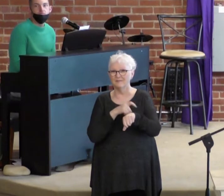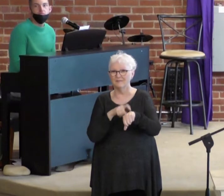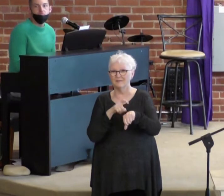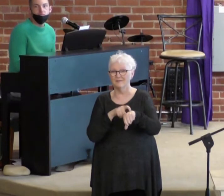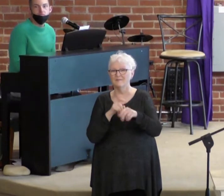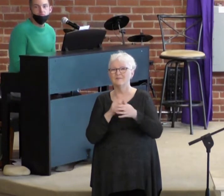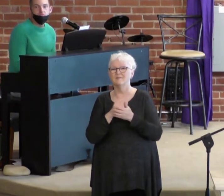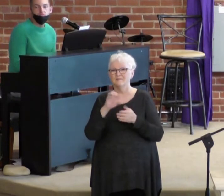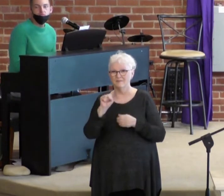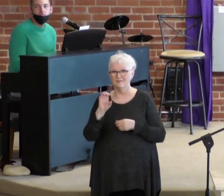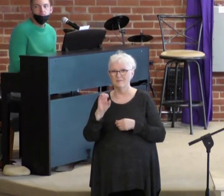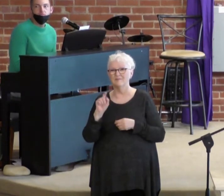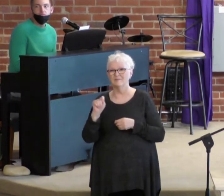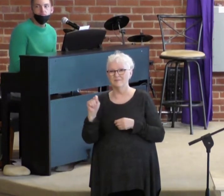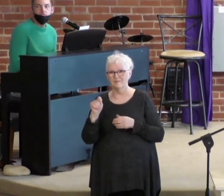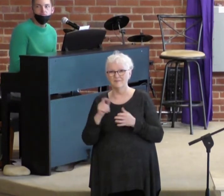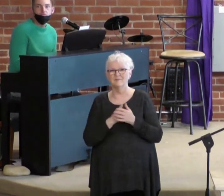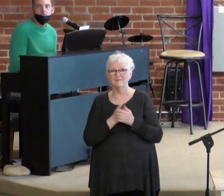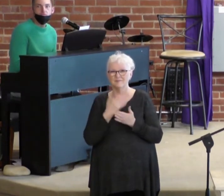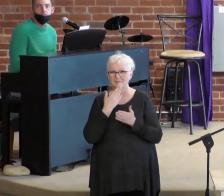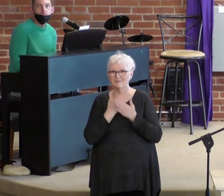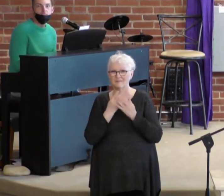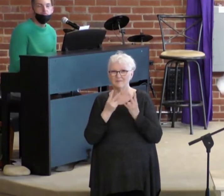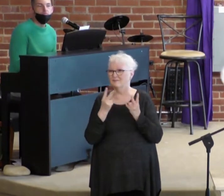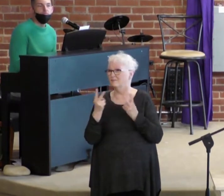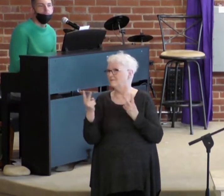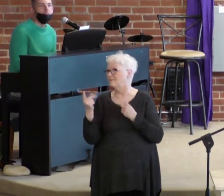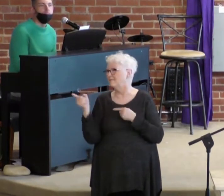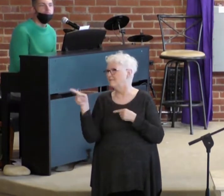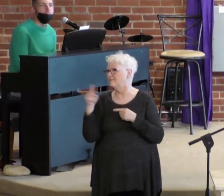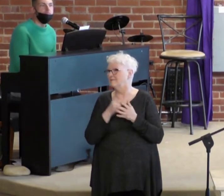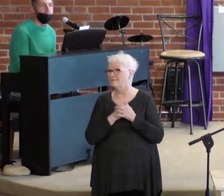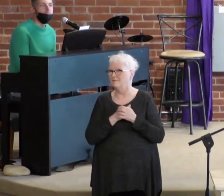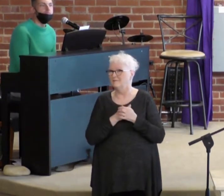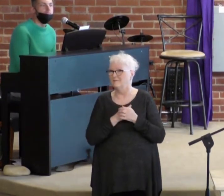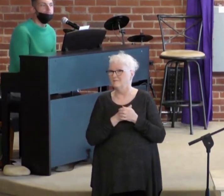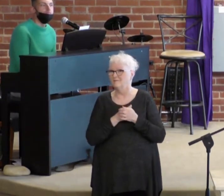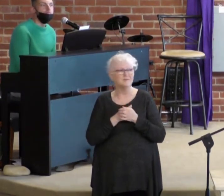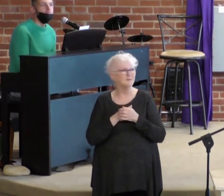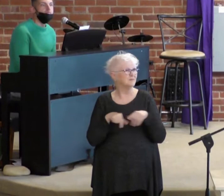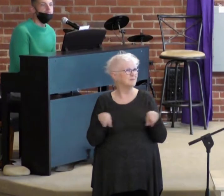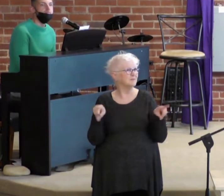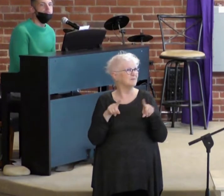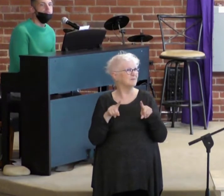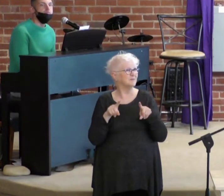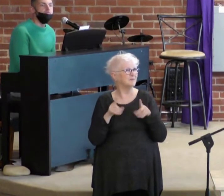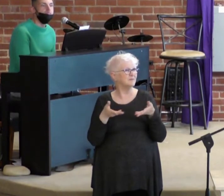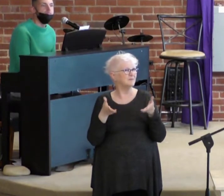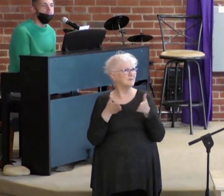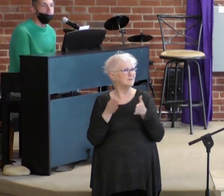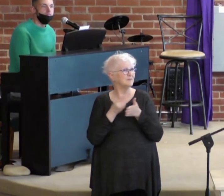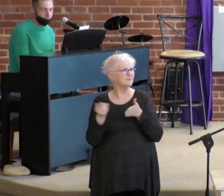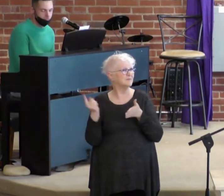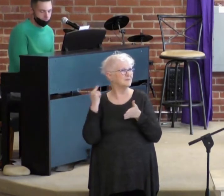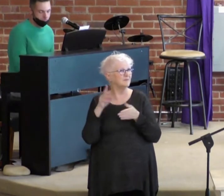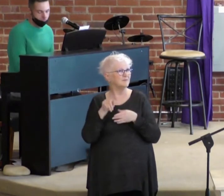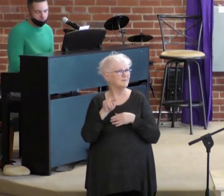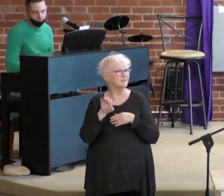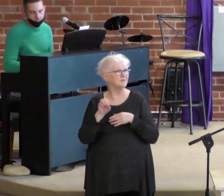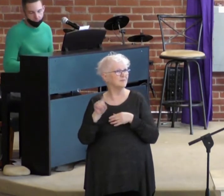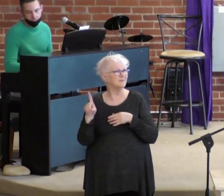name. Scott, yeah. Scott, it's good to see you. And the rest of you all were here last week. But it's real, and Todd, it's good to see